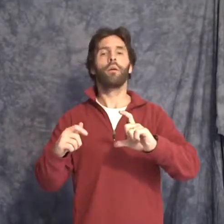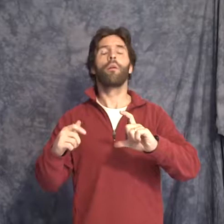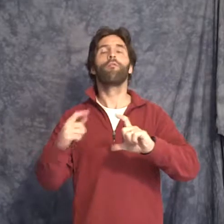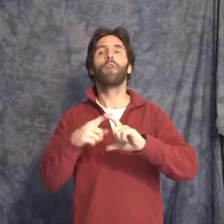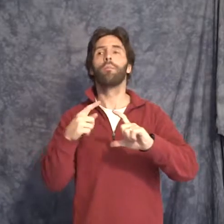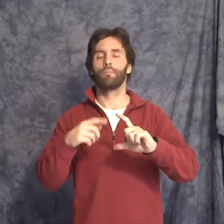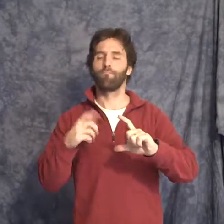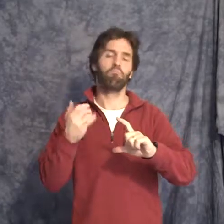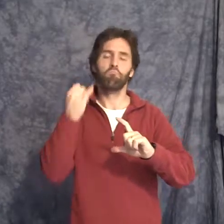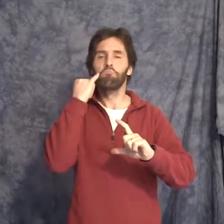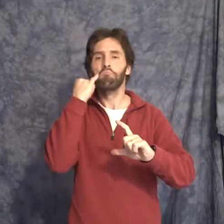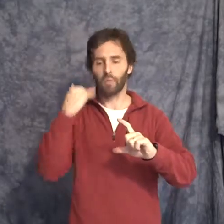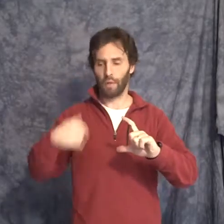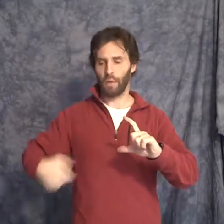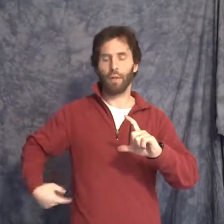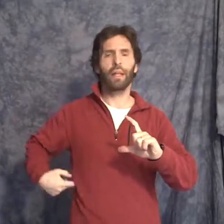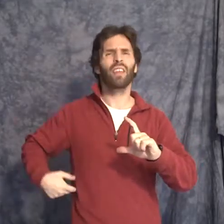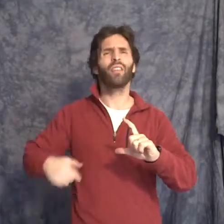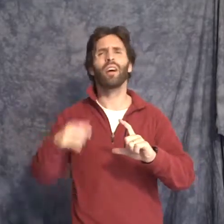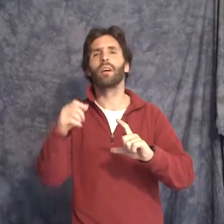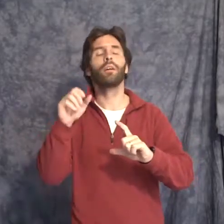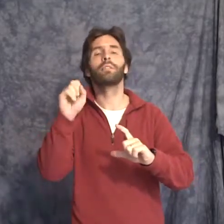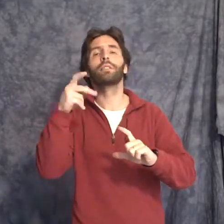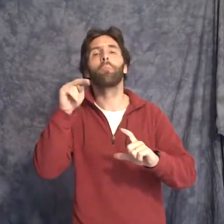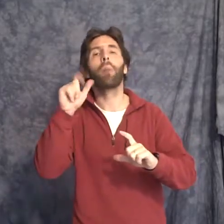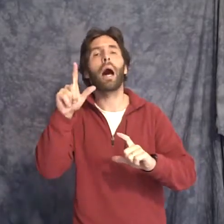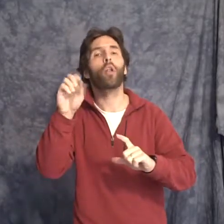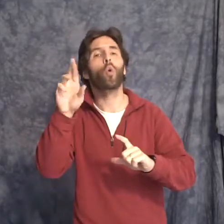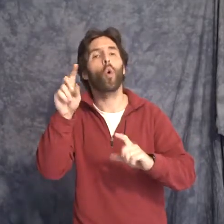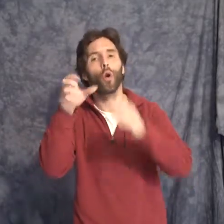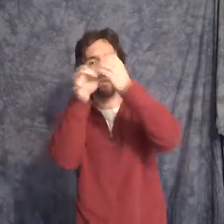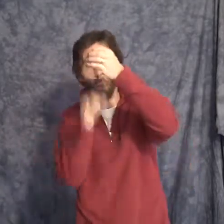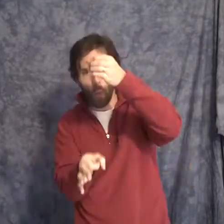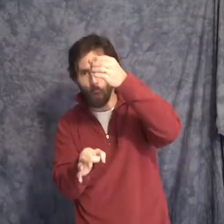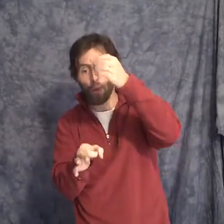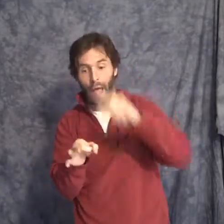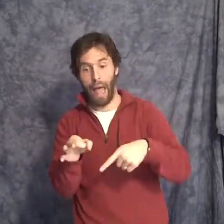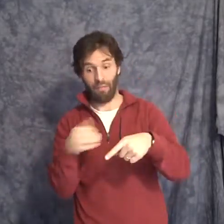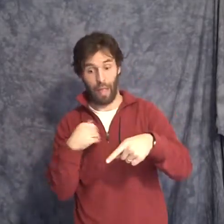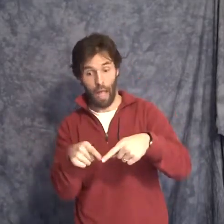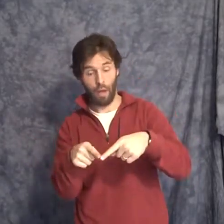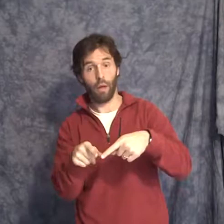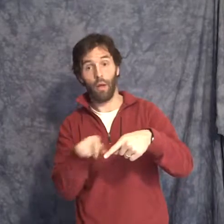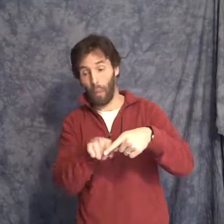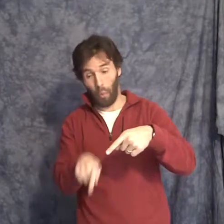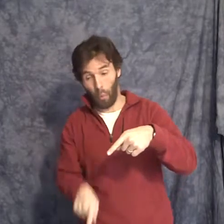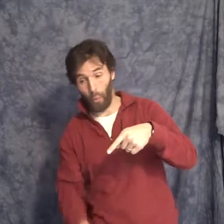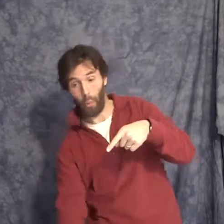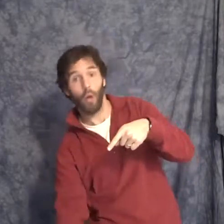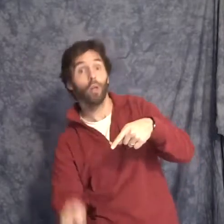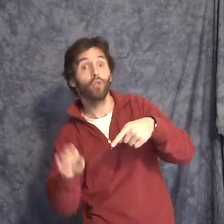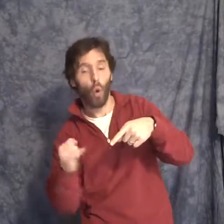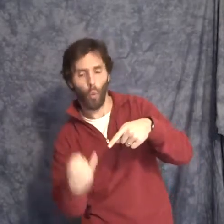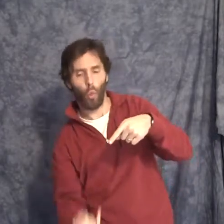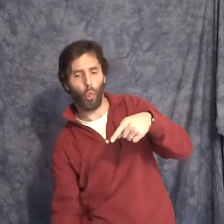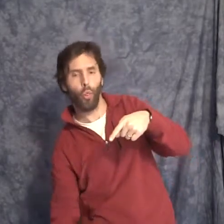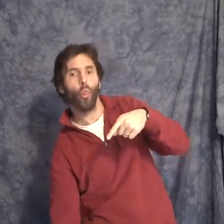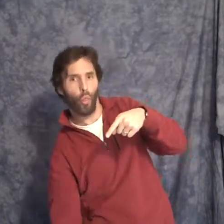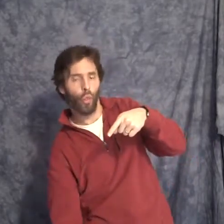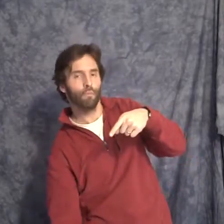system, let's say, out to your big toe. You would never find it like this in the body. There'd be no reason for it to be like that. If it only